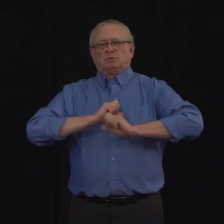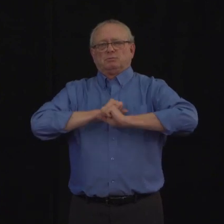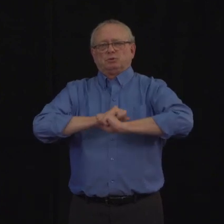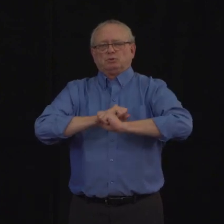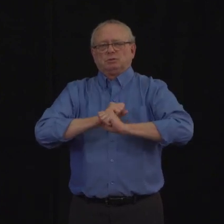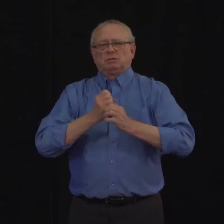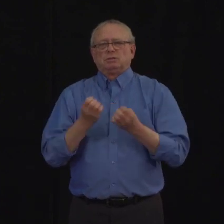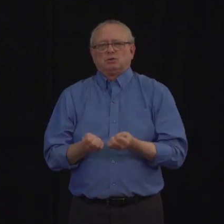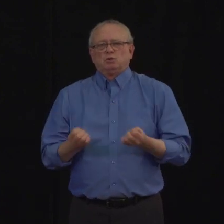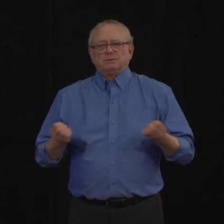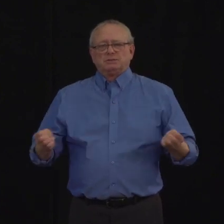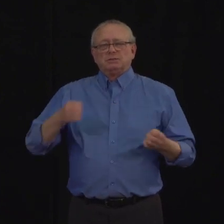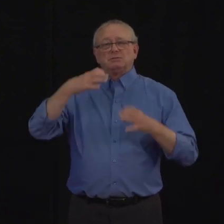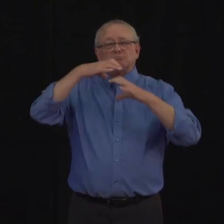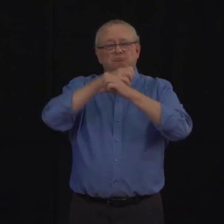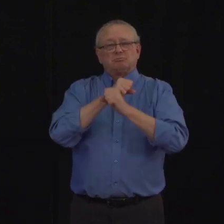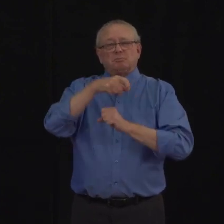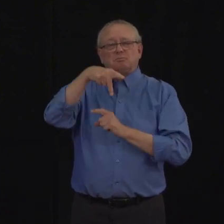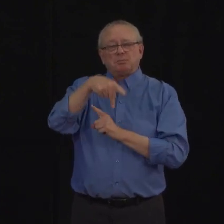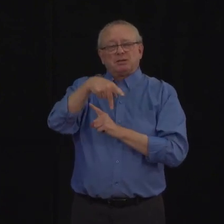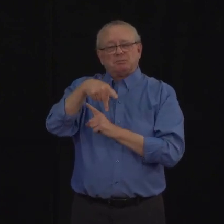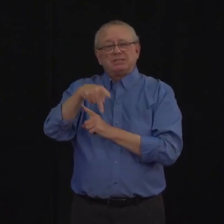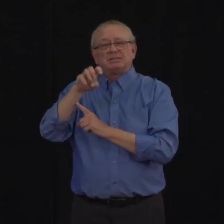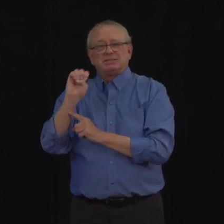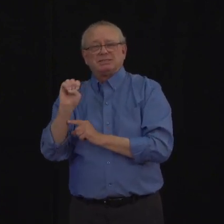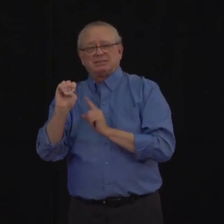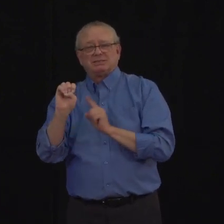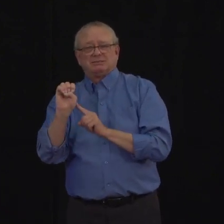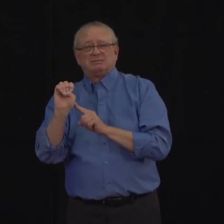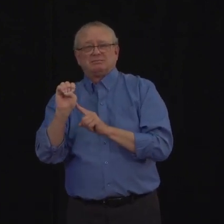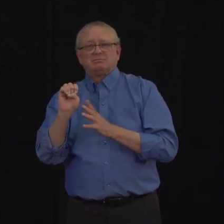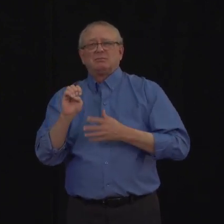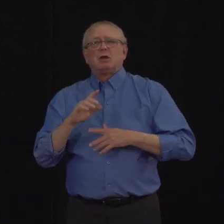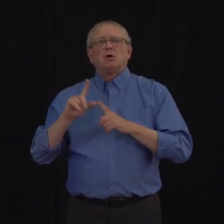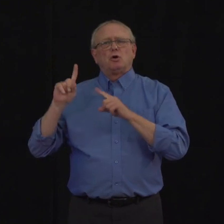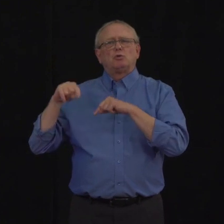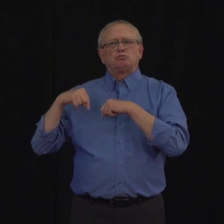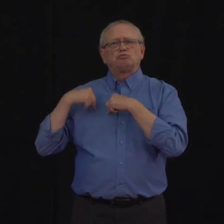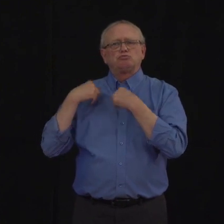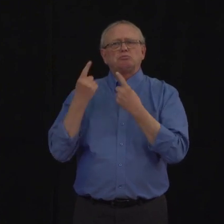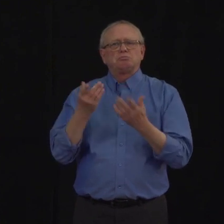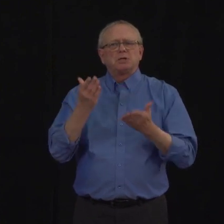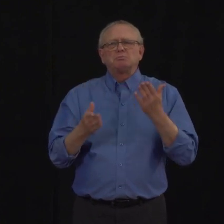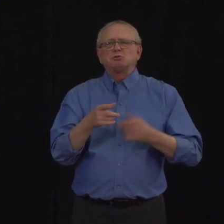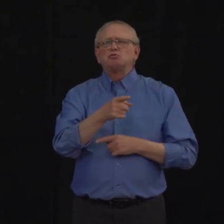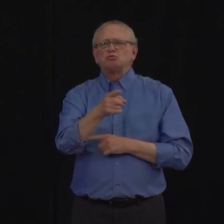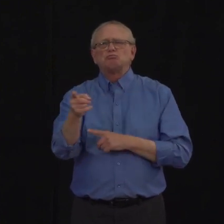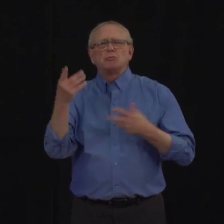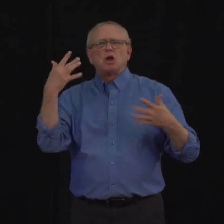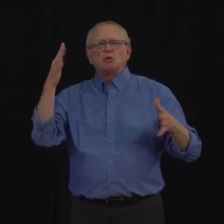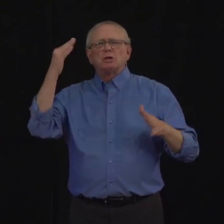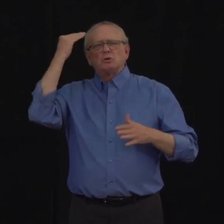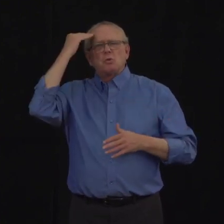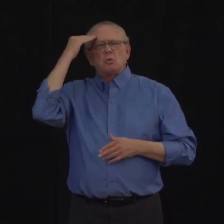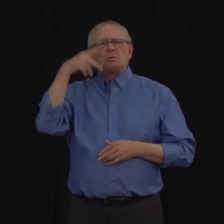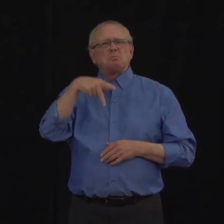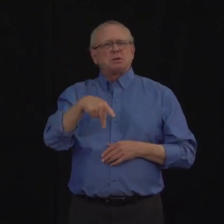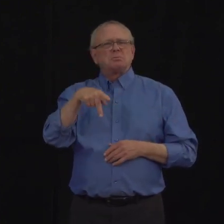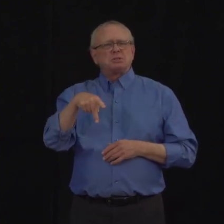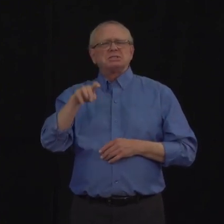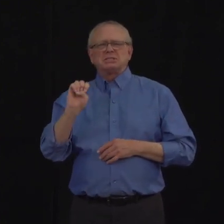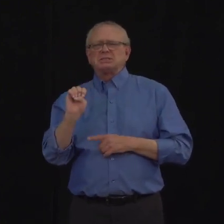Through the last few months, you have likely heard a lot about PPE. This refers to supplies such as masks, gloves, and